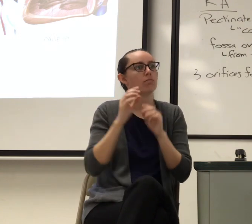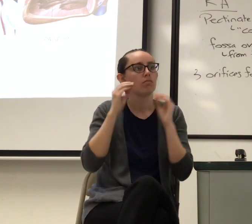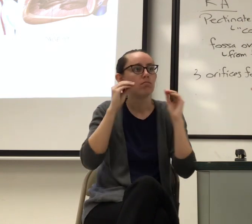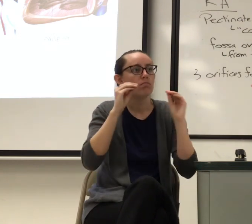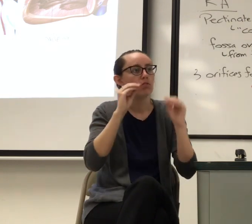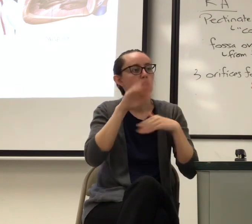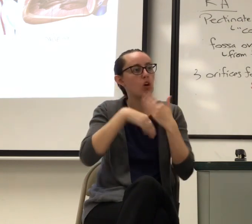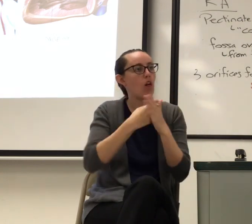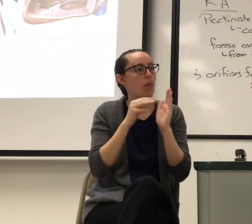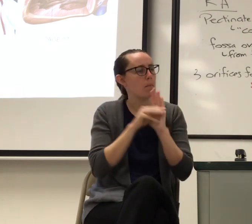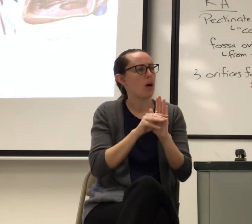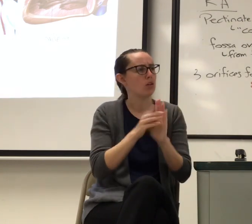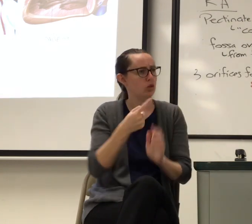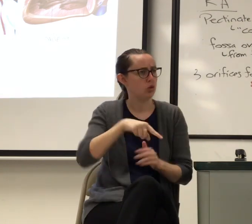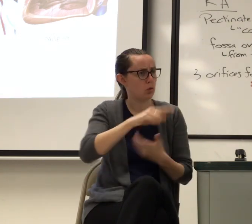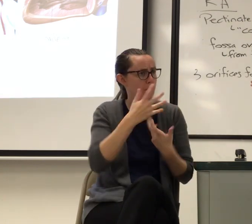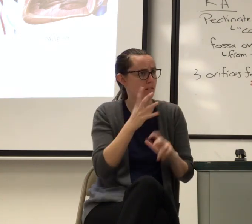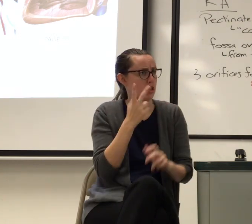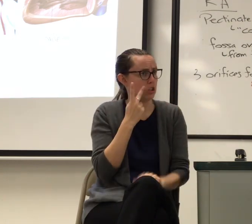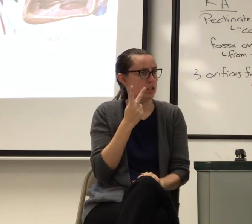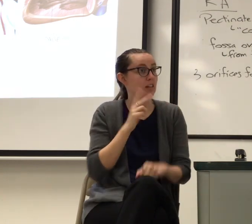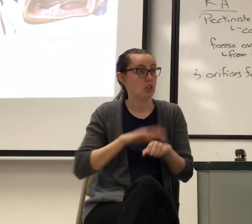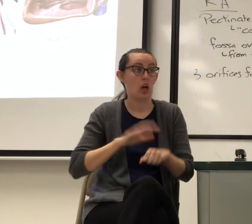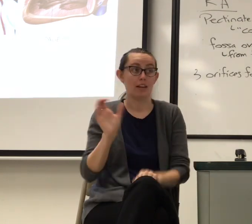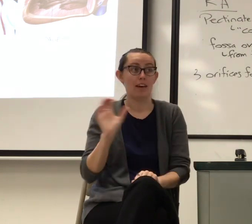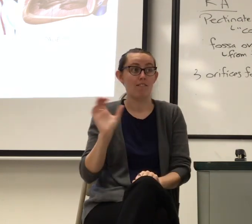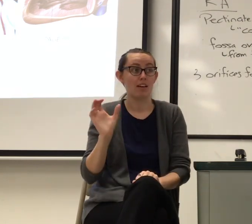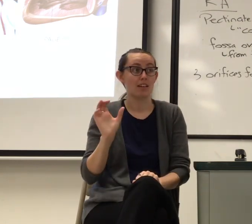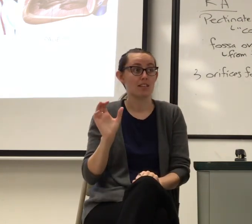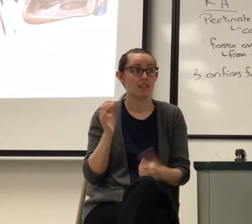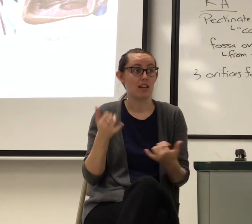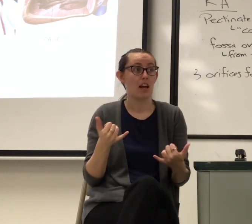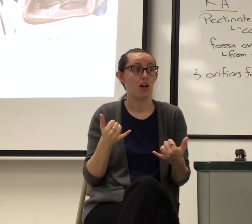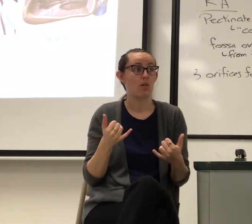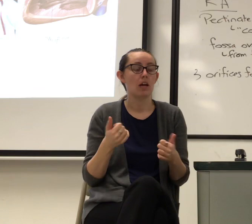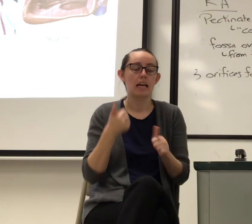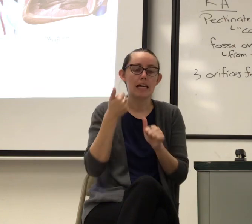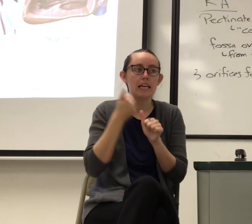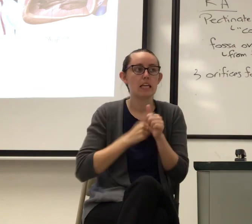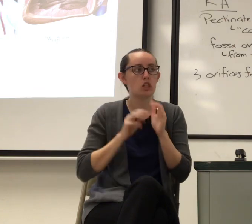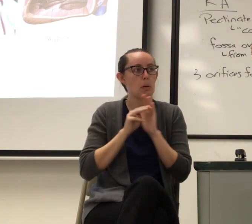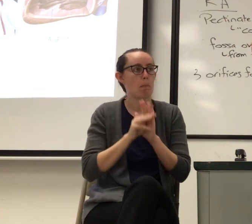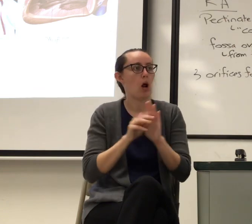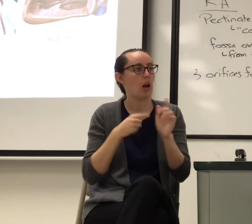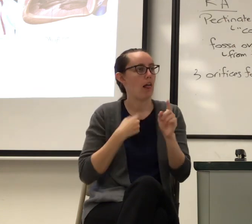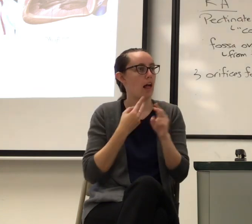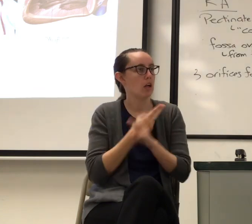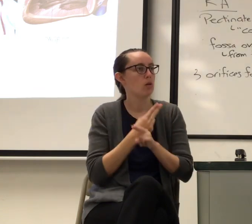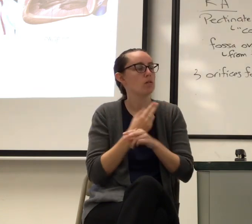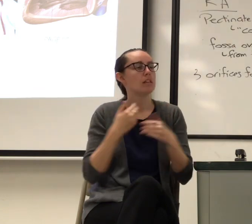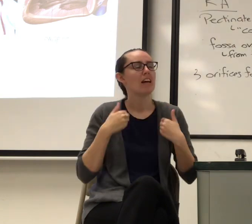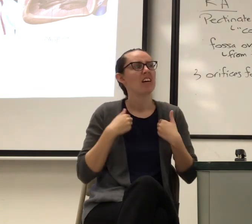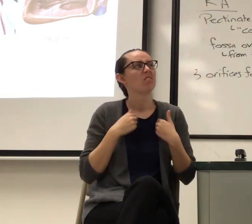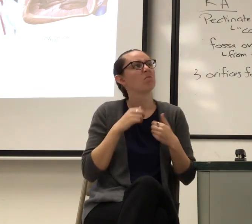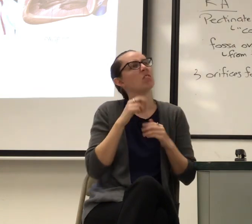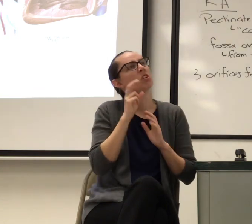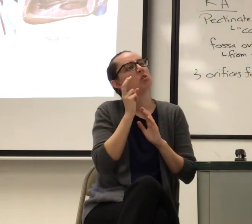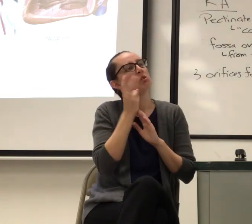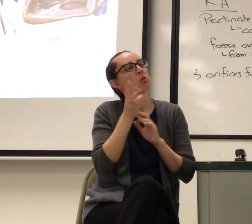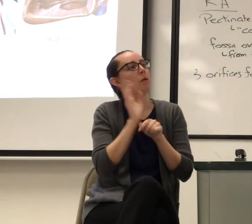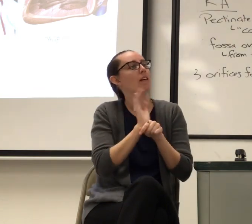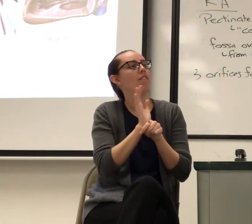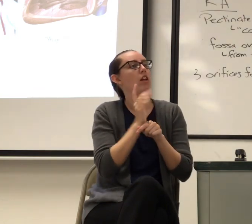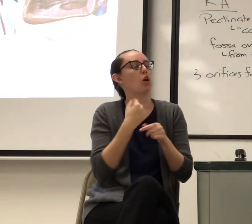Canvas. I don't know if anyone's seen it. I didn't see it. Yeah, every single model that I use, I made a little 2-3 minute clip of me going over